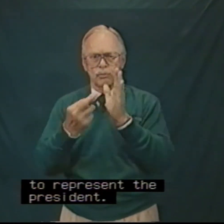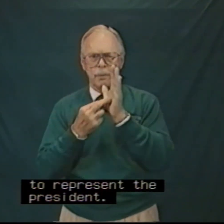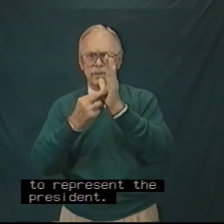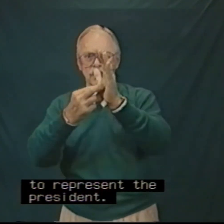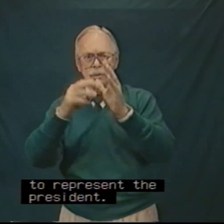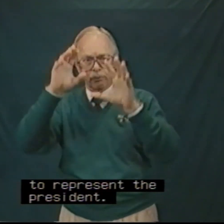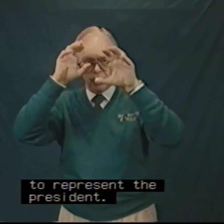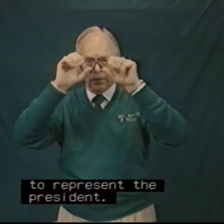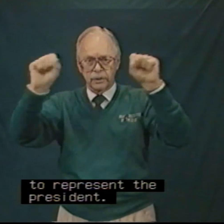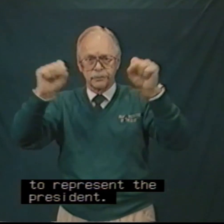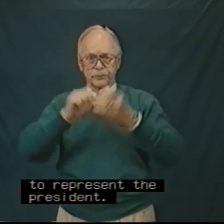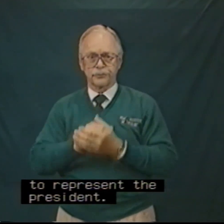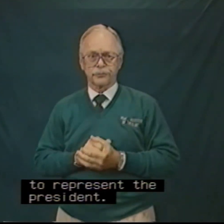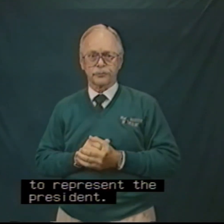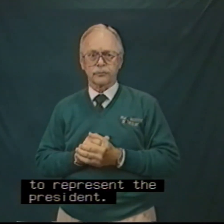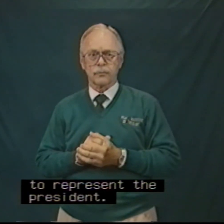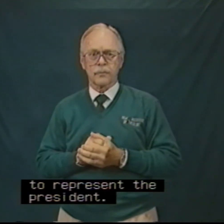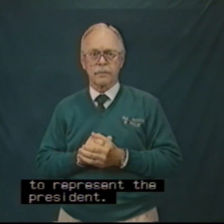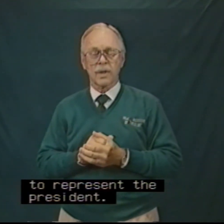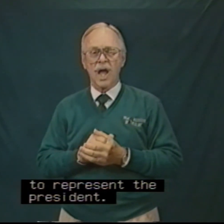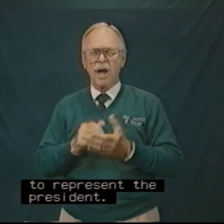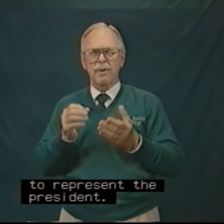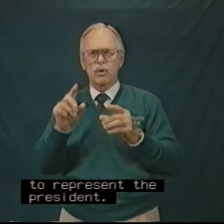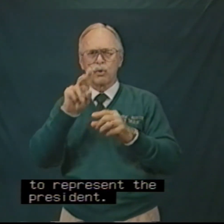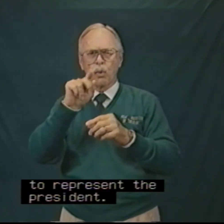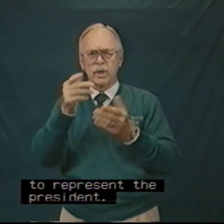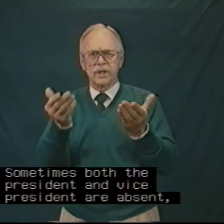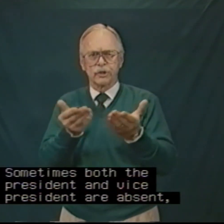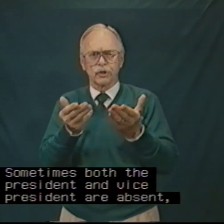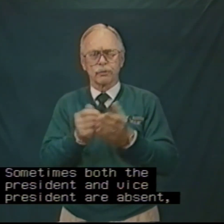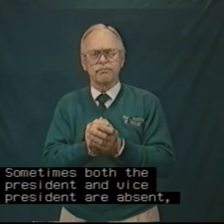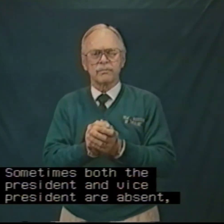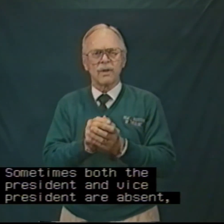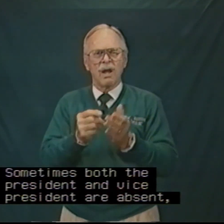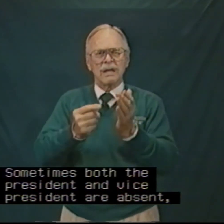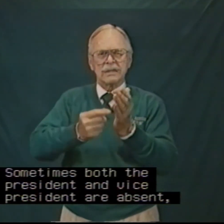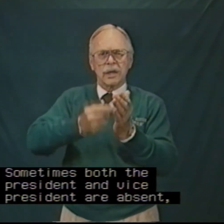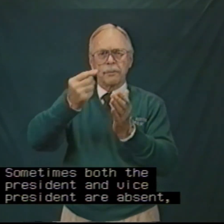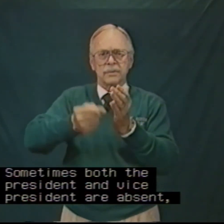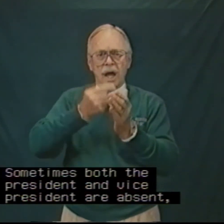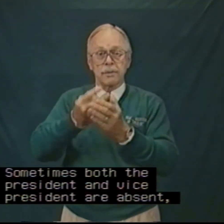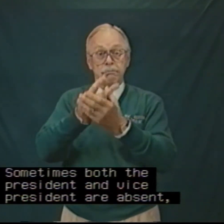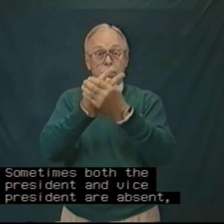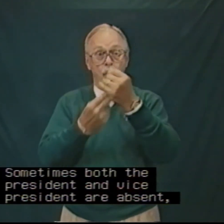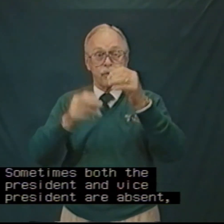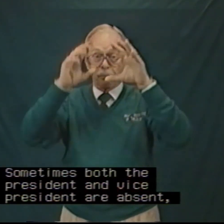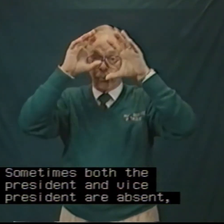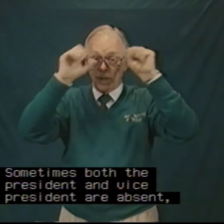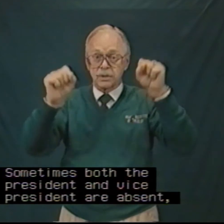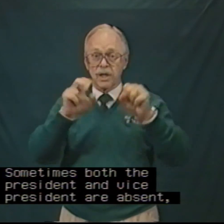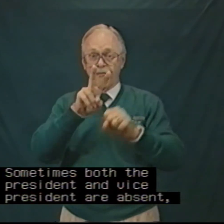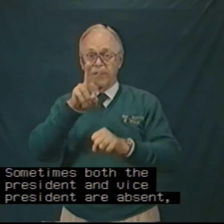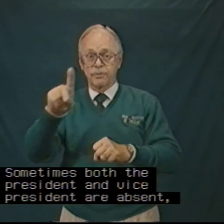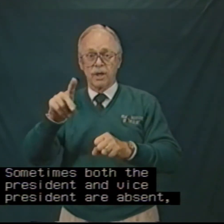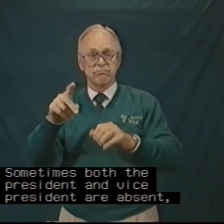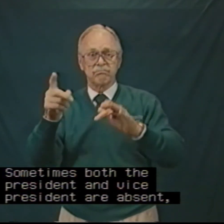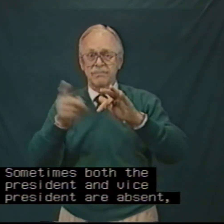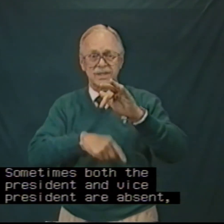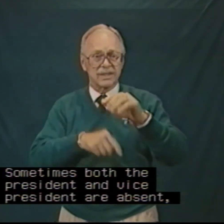represent the President. Sometimes both the President and Vice President are absent. The Secretary should take over.